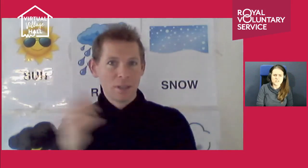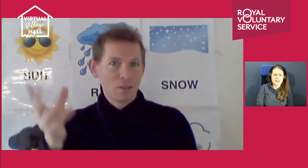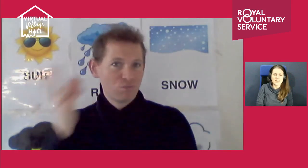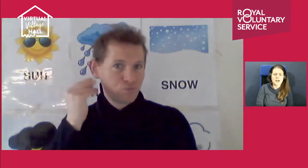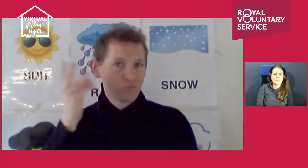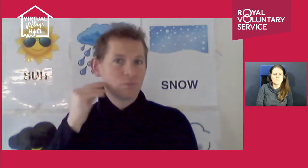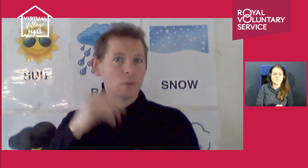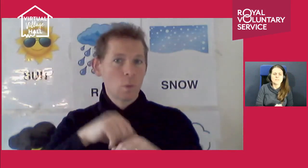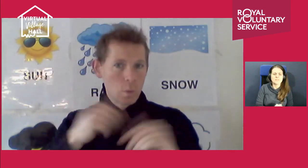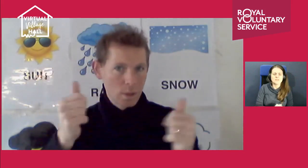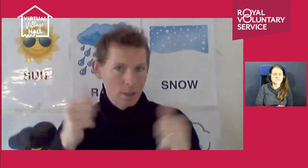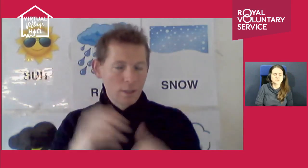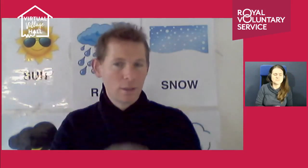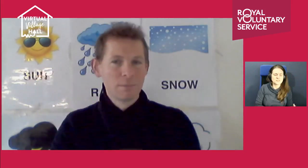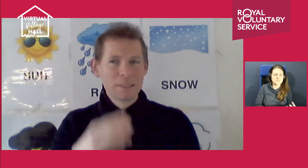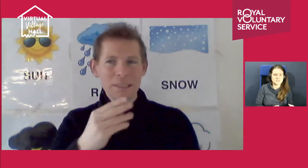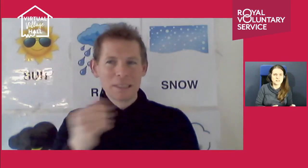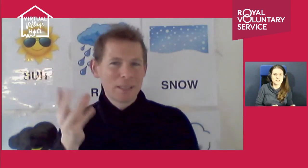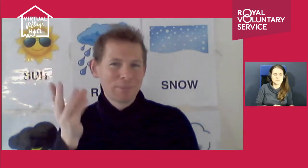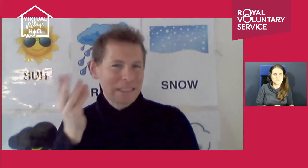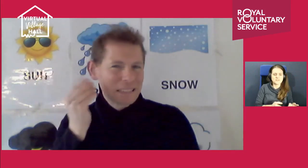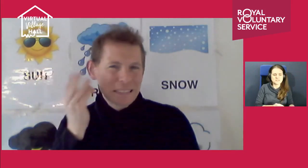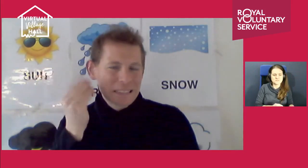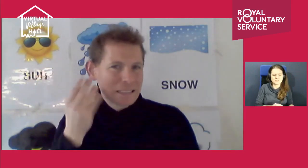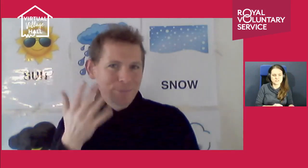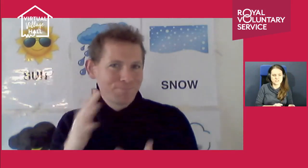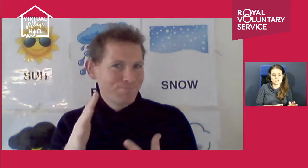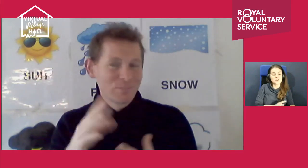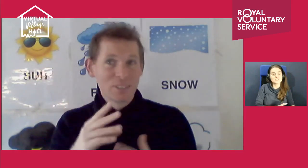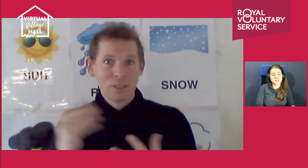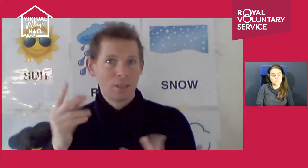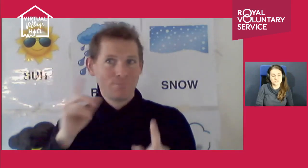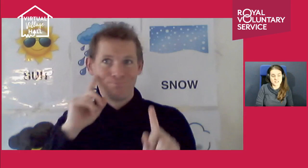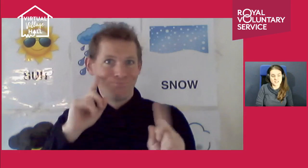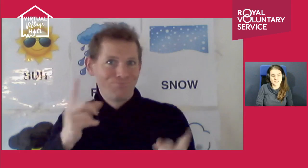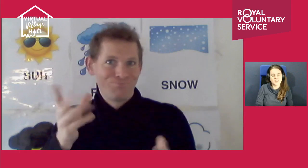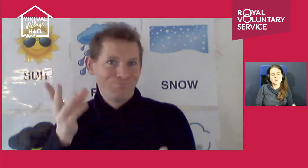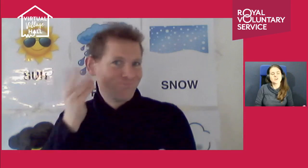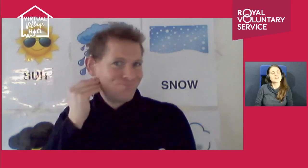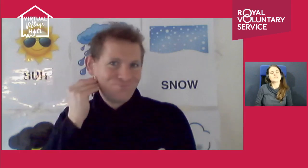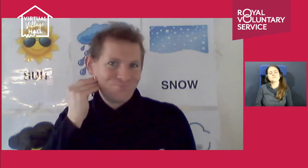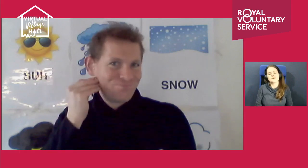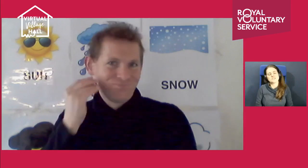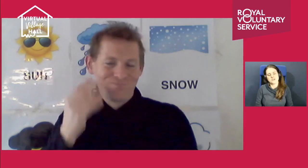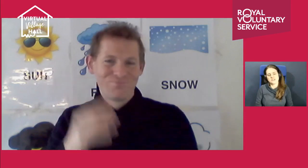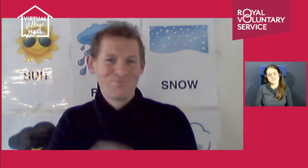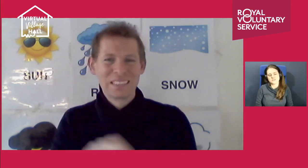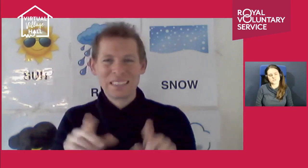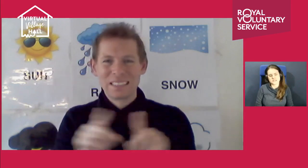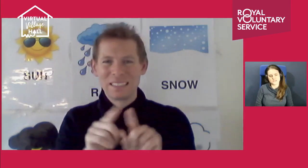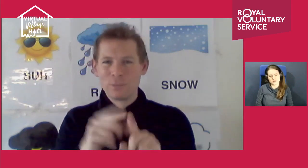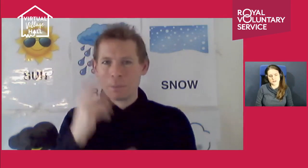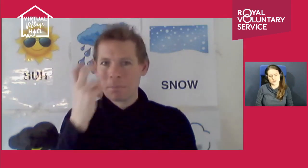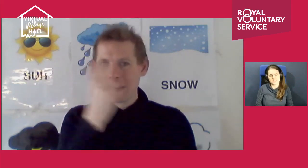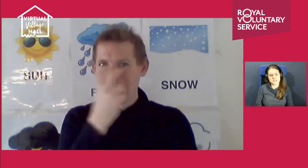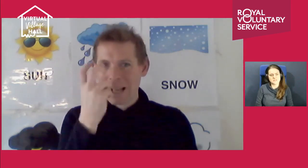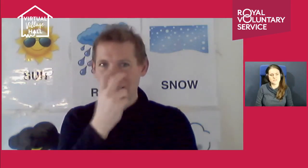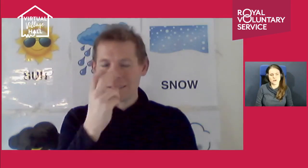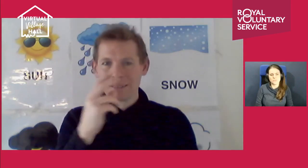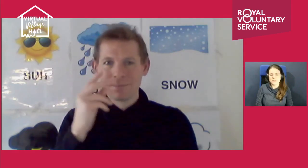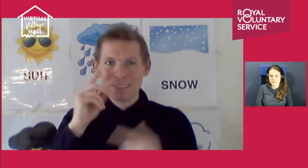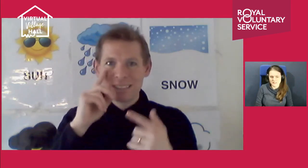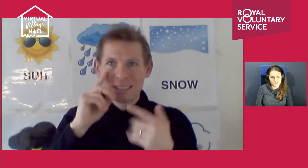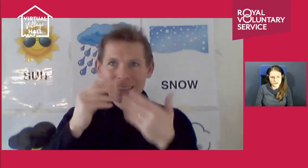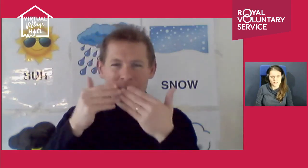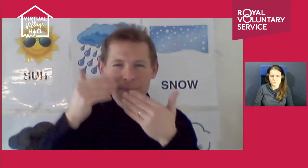confused. Um, or sorry, it can be very difficult to understand what they're saying. Now, it'll depend on an individual's hearing loss. If they've